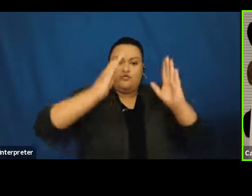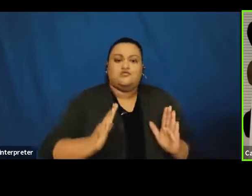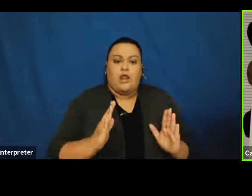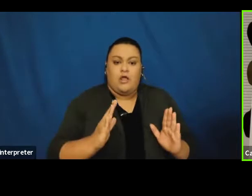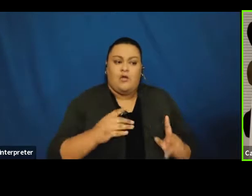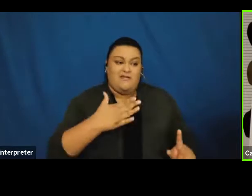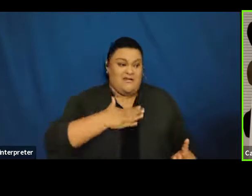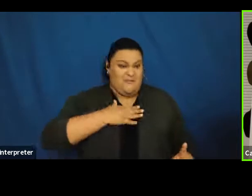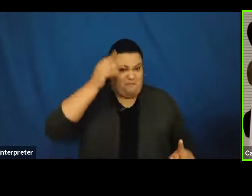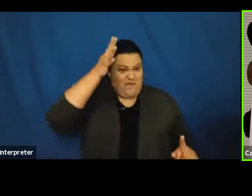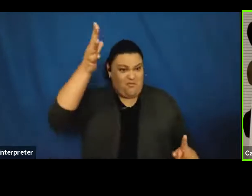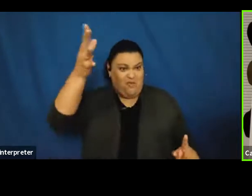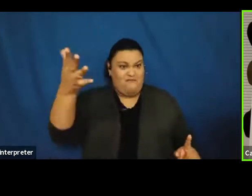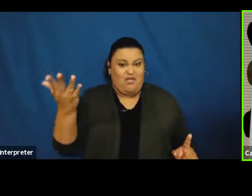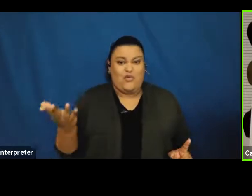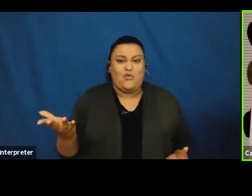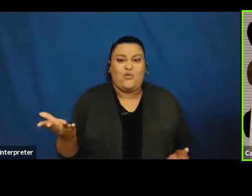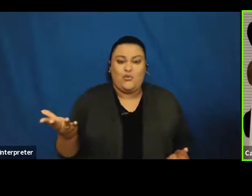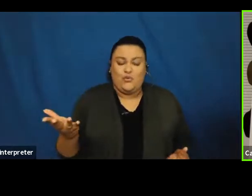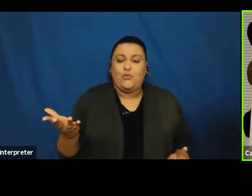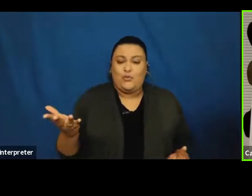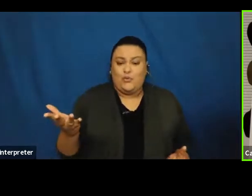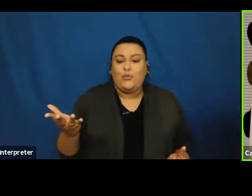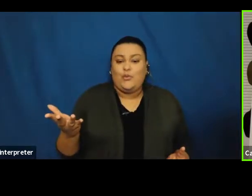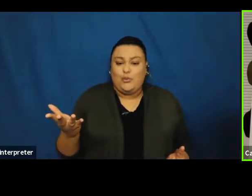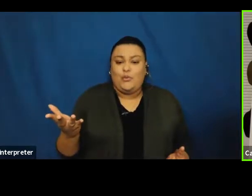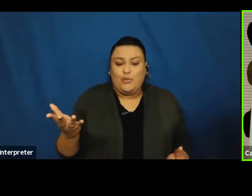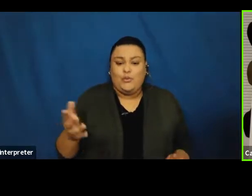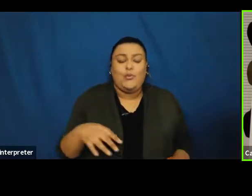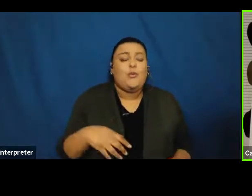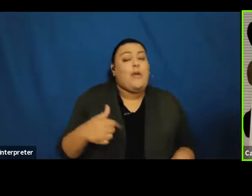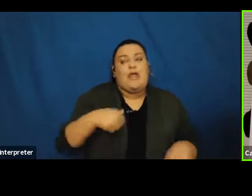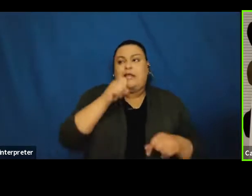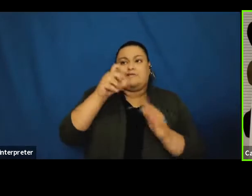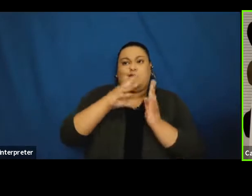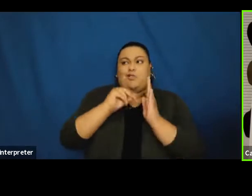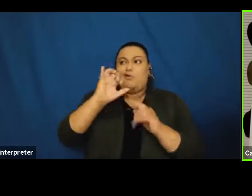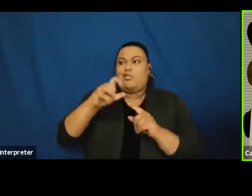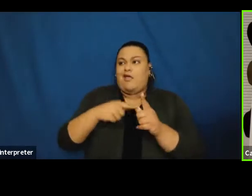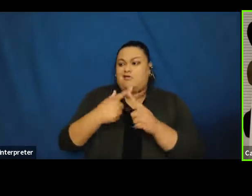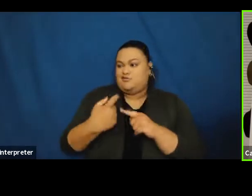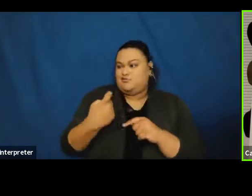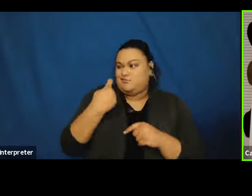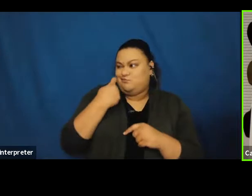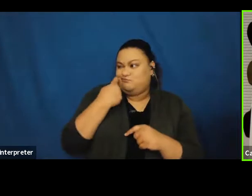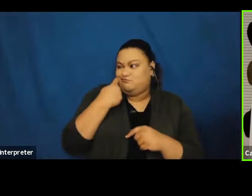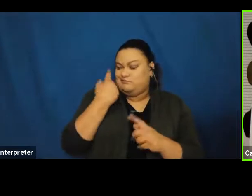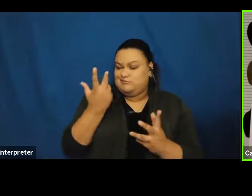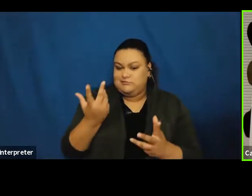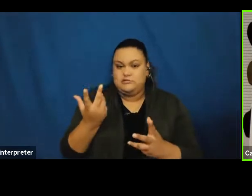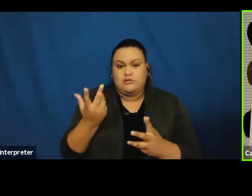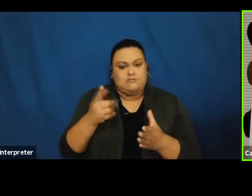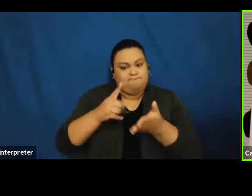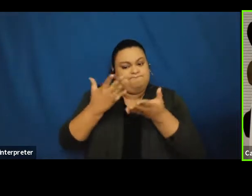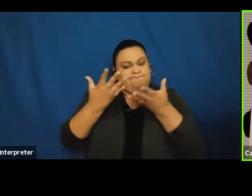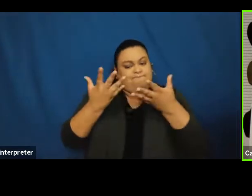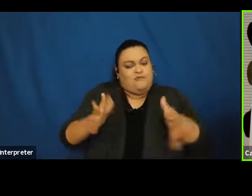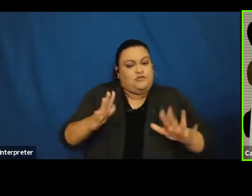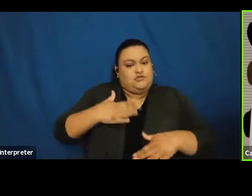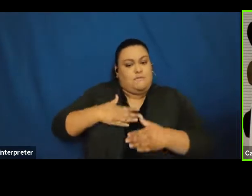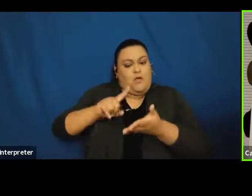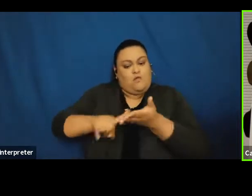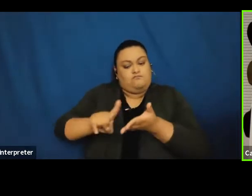grandfather, And so I didn't learn until recently, finishing my research on my family history